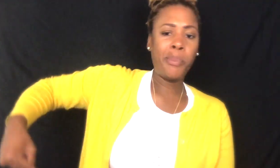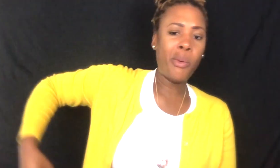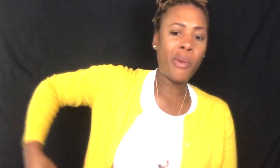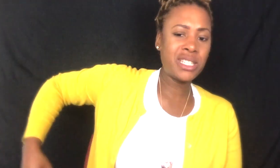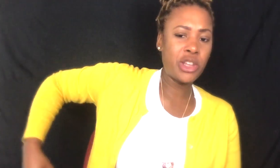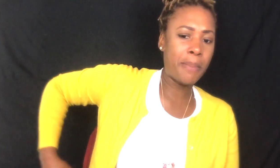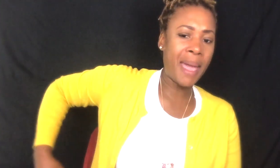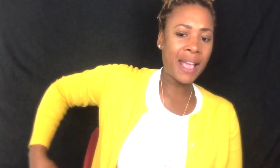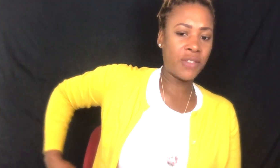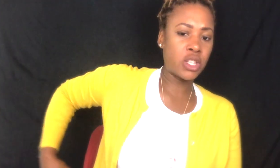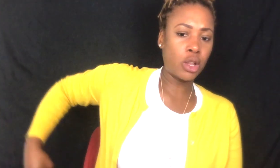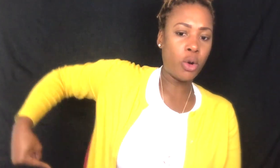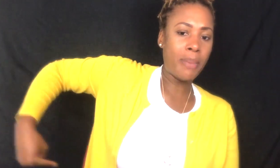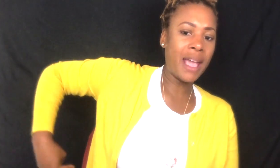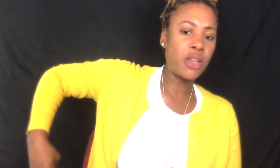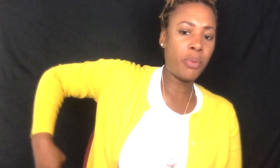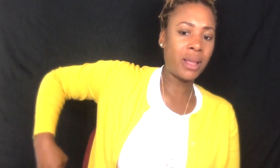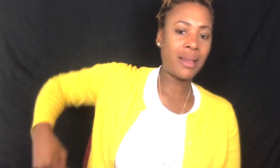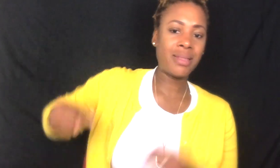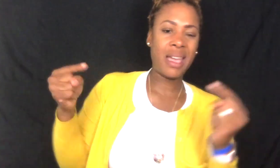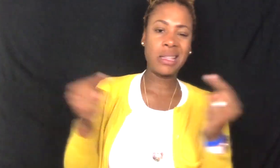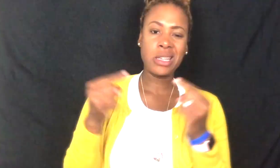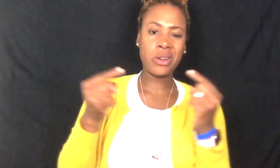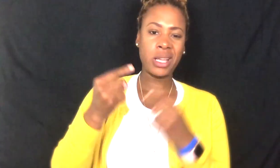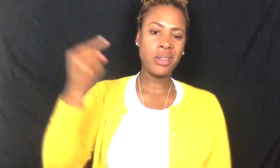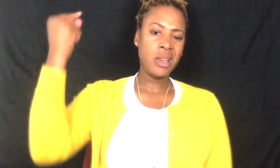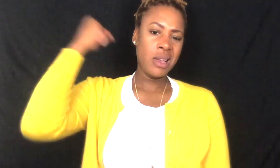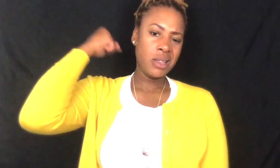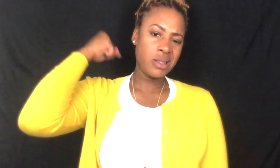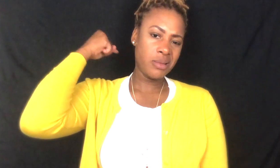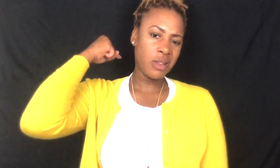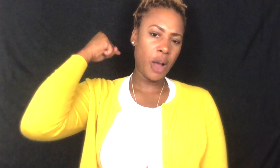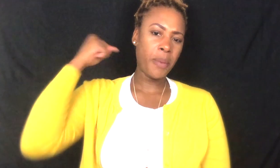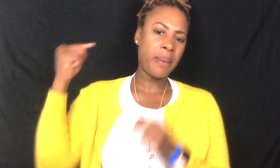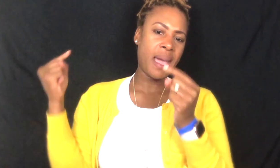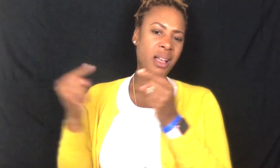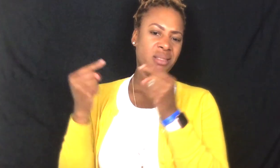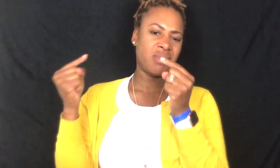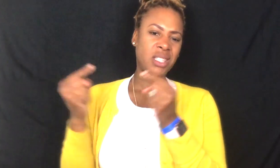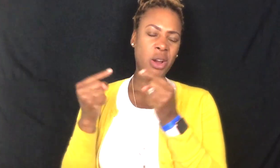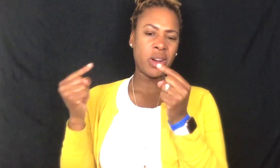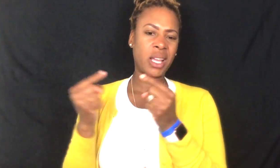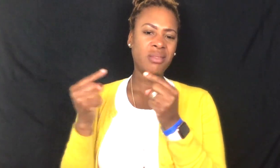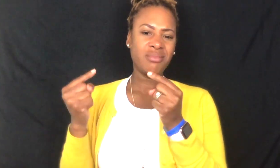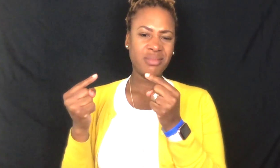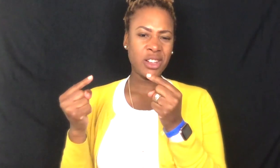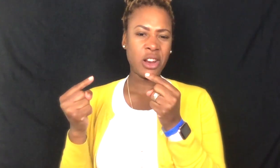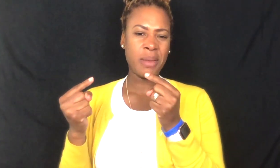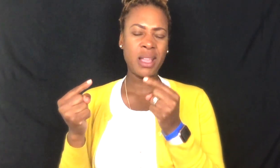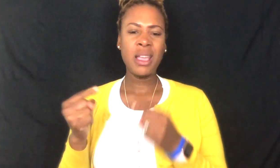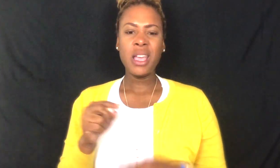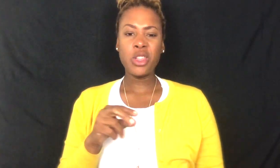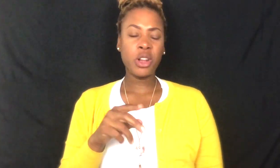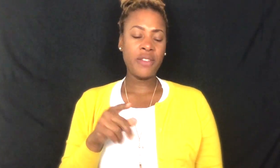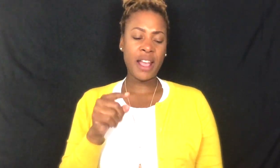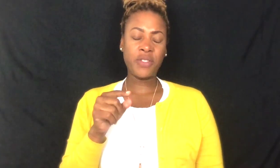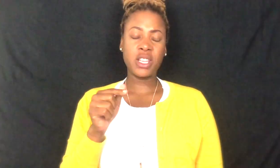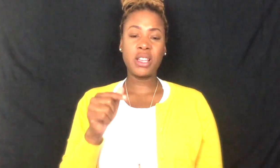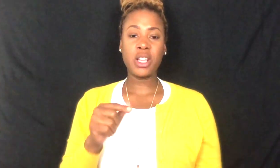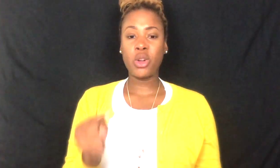point to your back. If it's your lower back, you point like that. It's hurting. Upper back, it's hurting. You know what I mean? You don't even have to go down